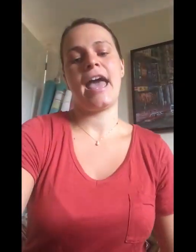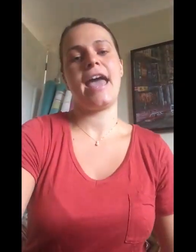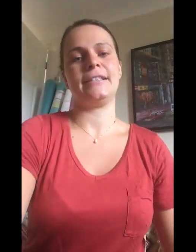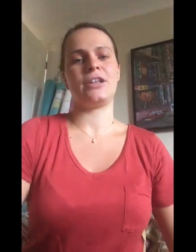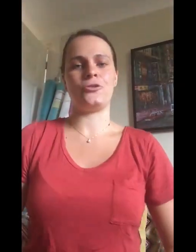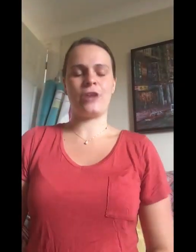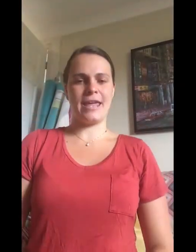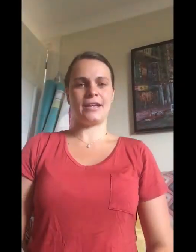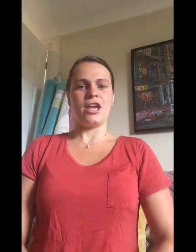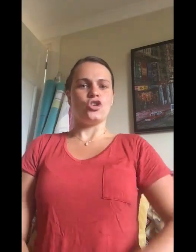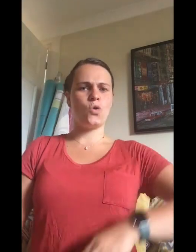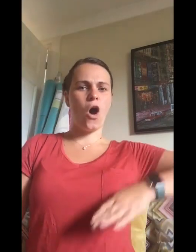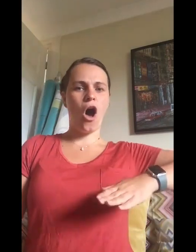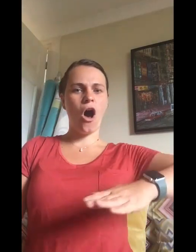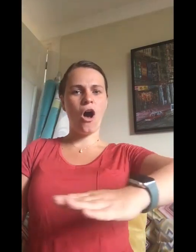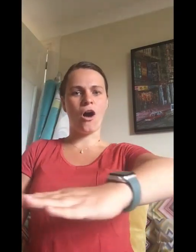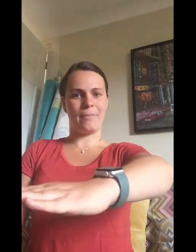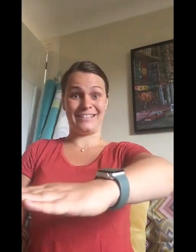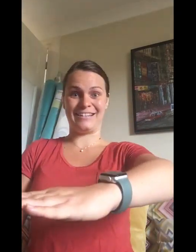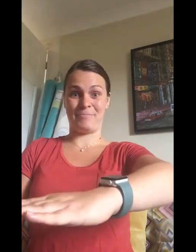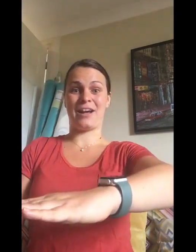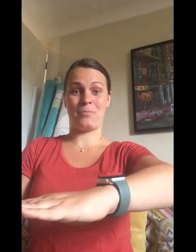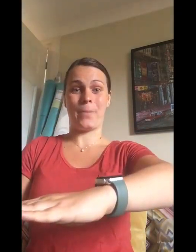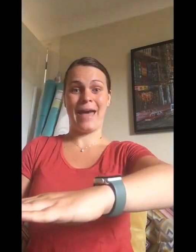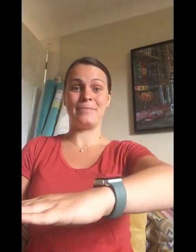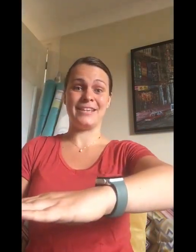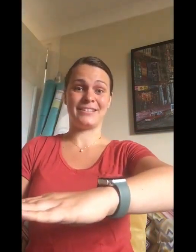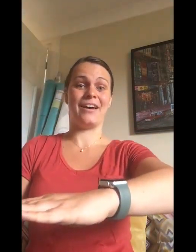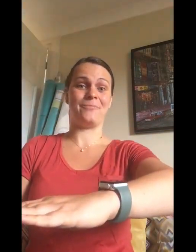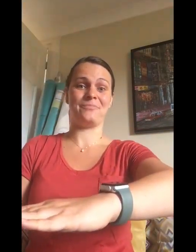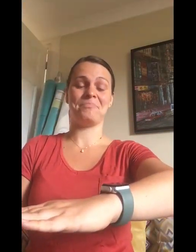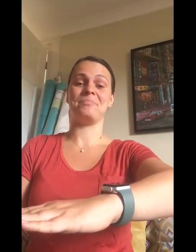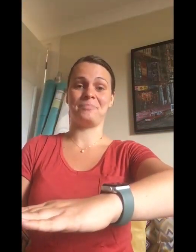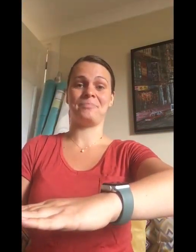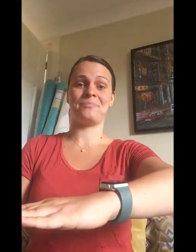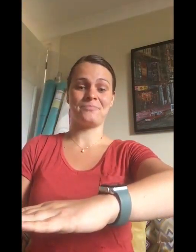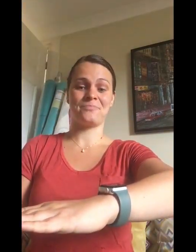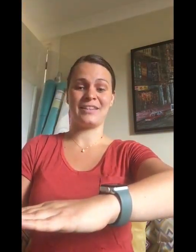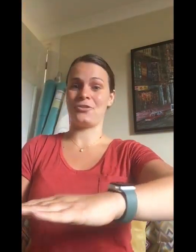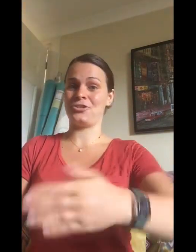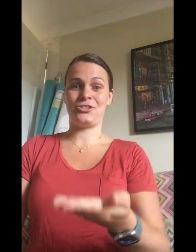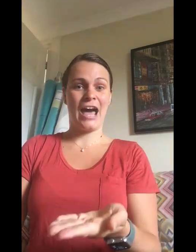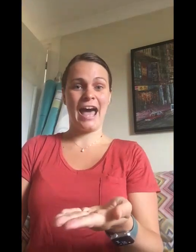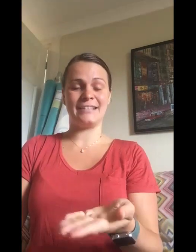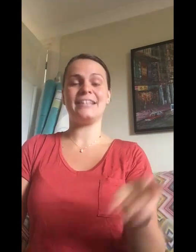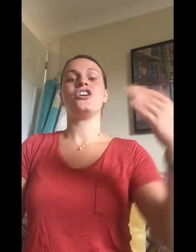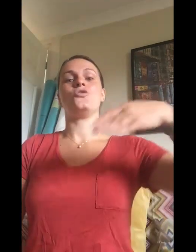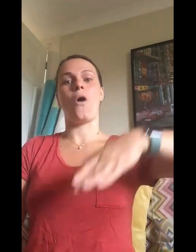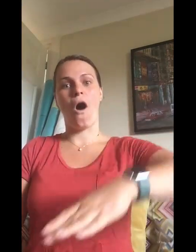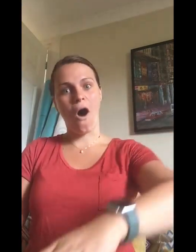Okay, so green. Your arm is going to become your paper this time. Not just your hand, your